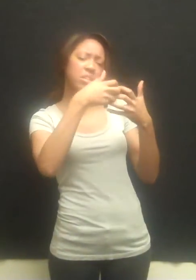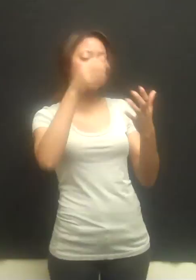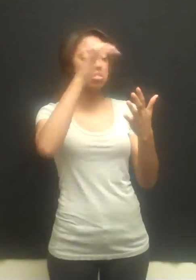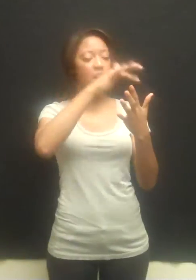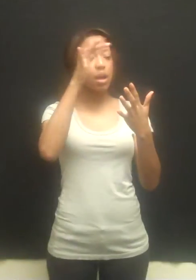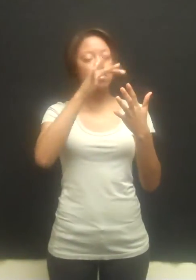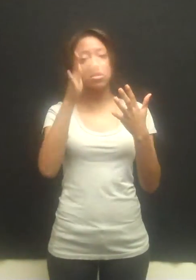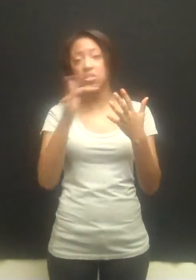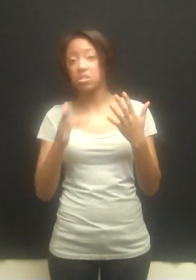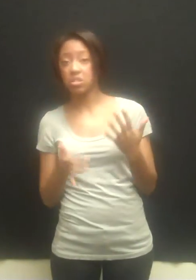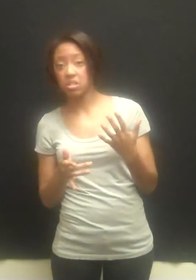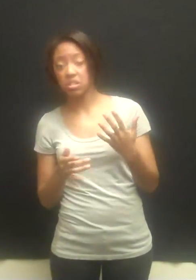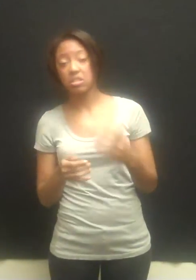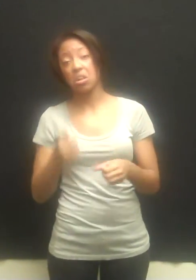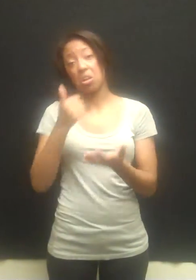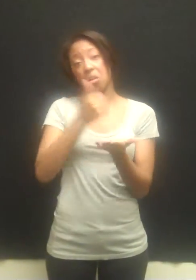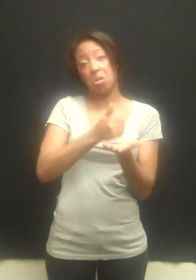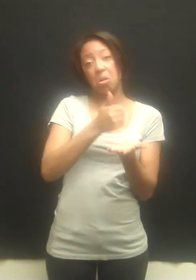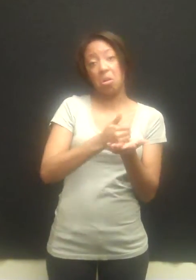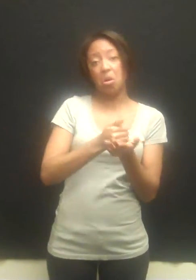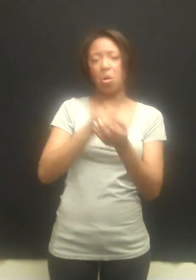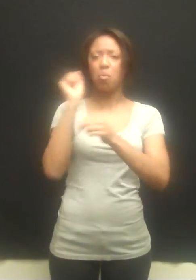communication barriers.